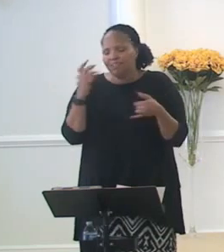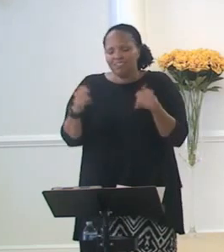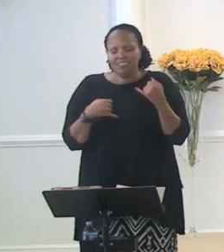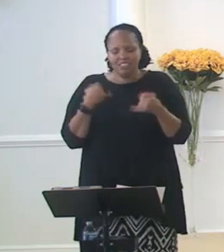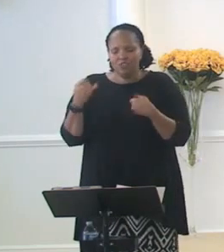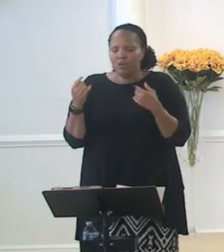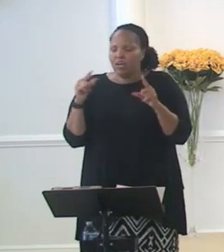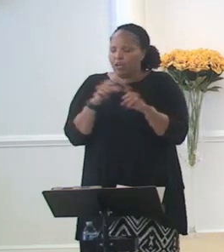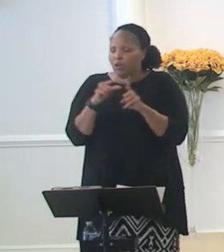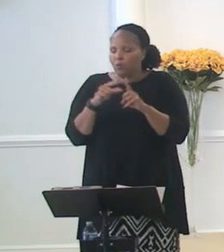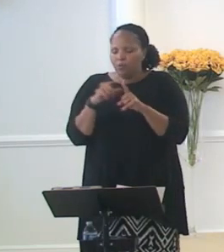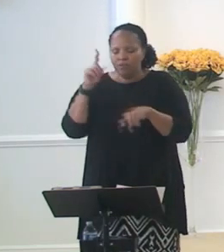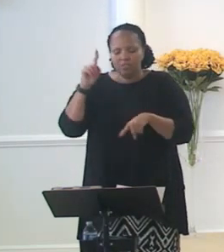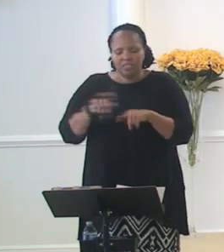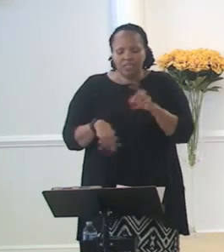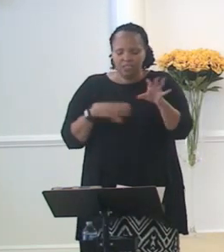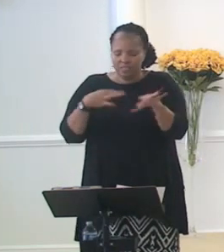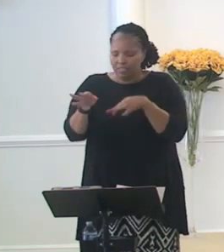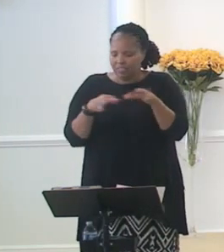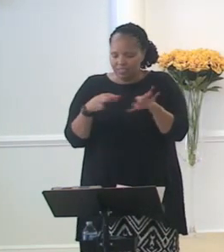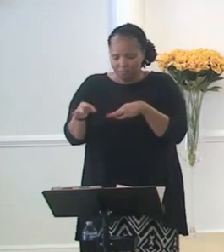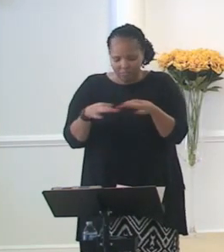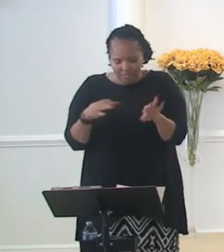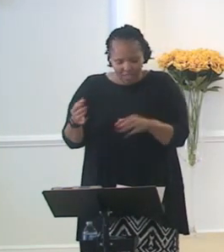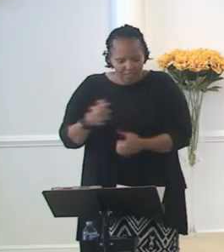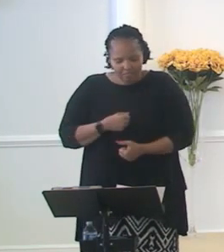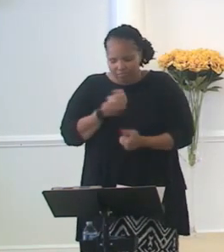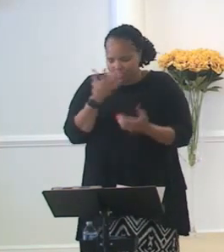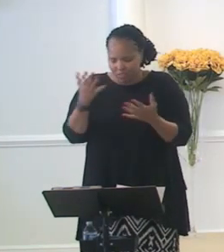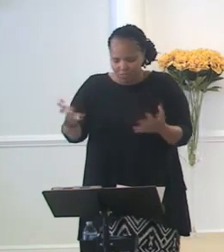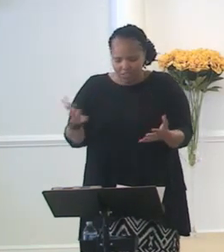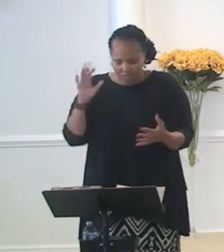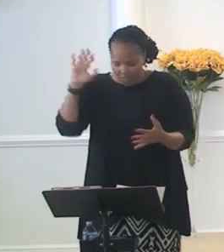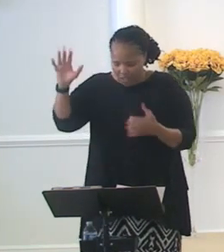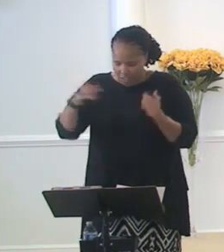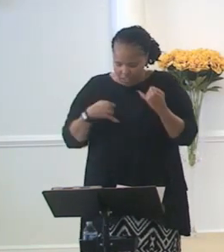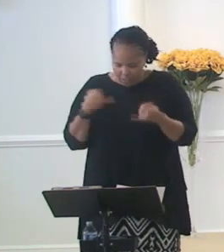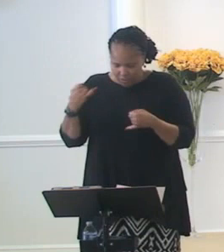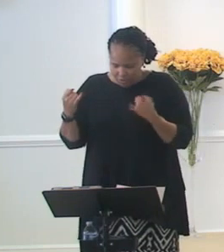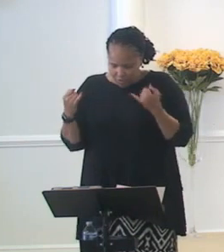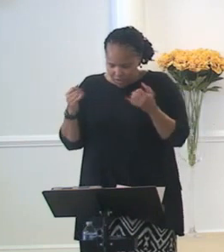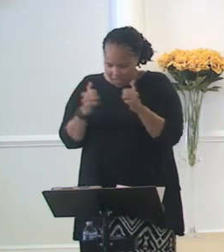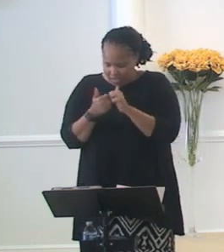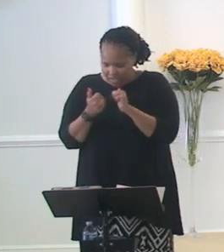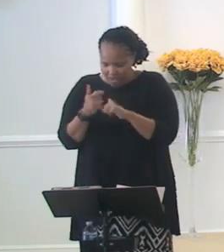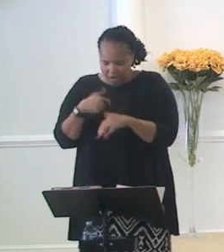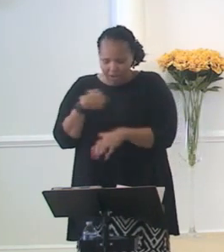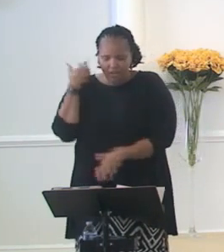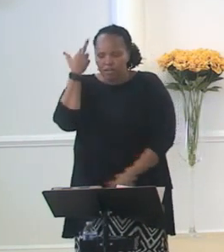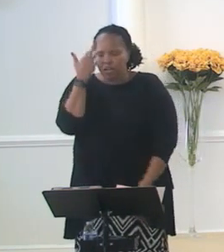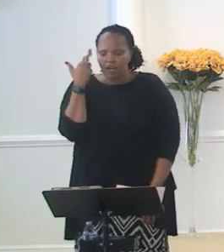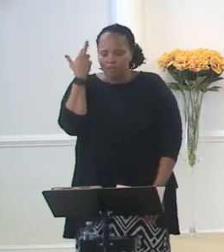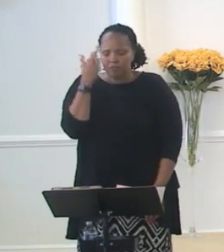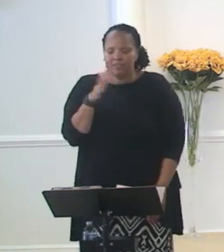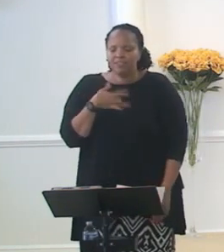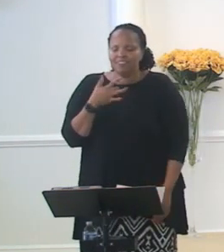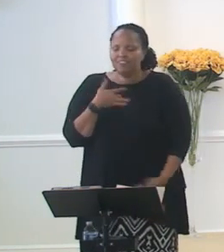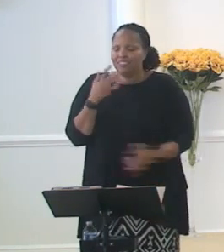Words cannot explain or describe just how I really feel about